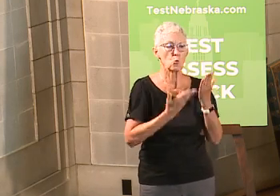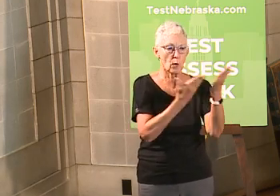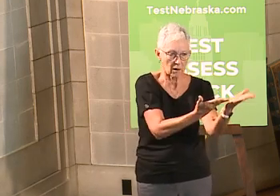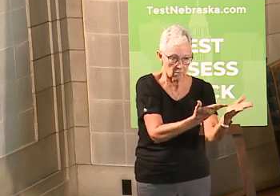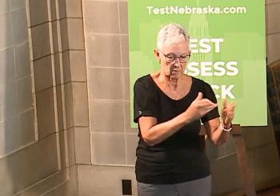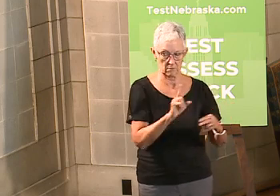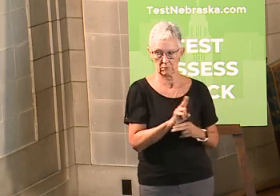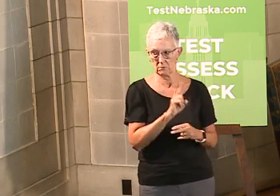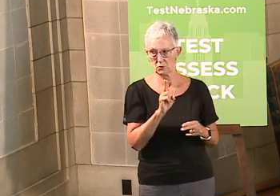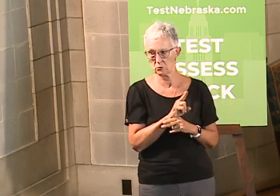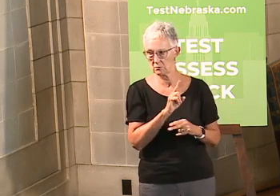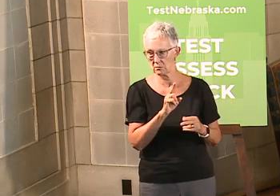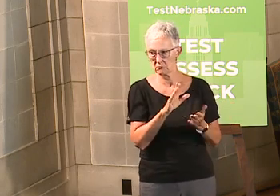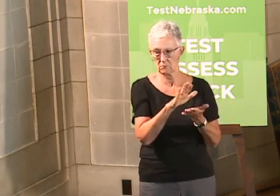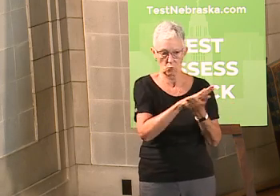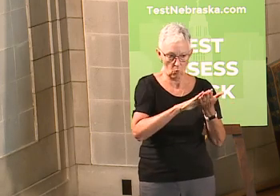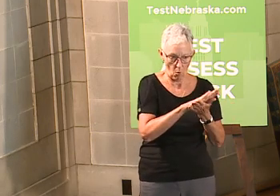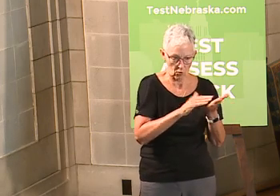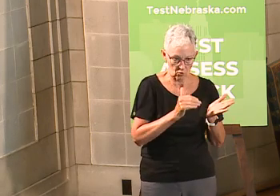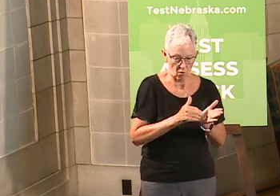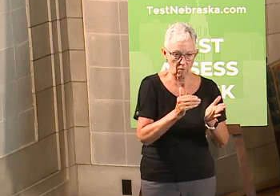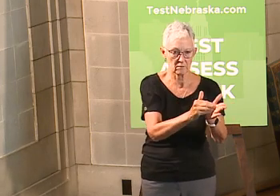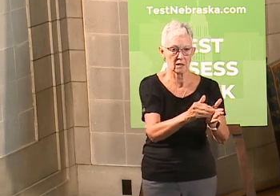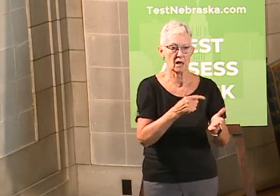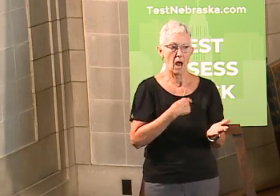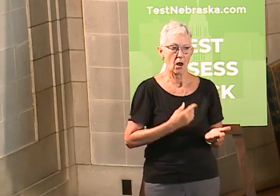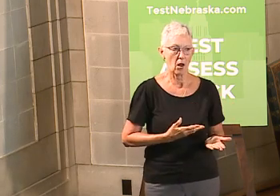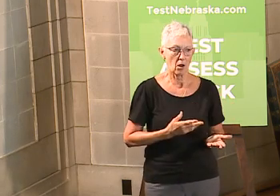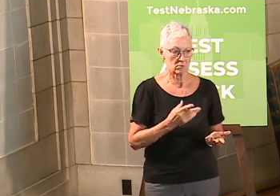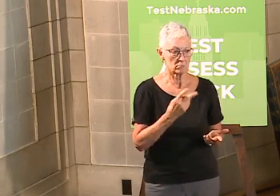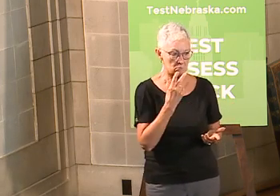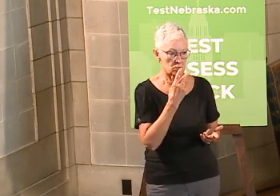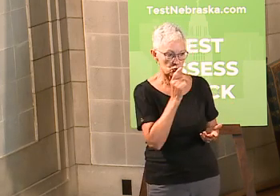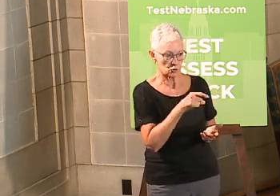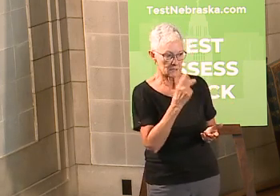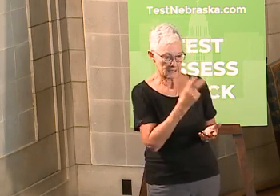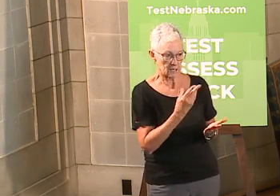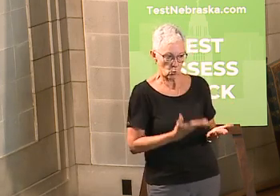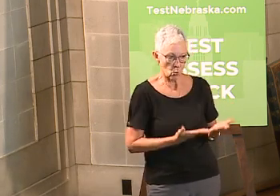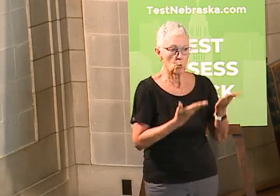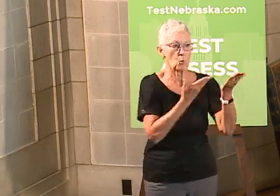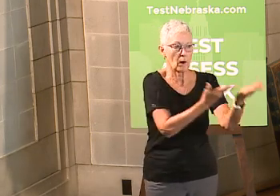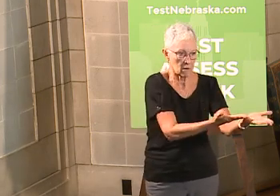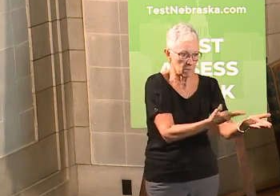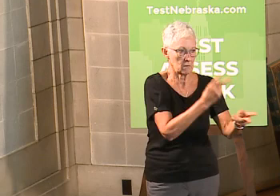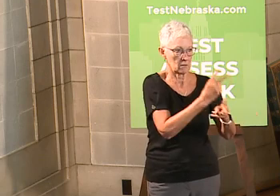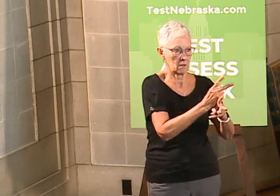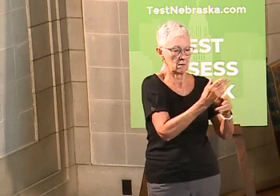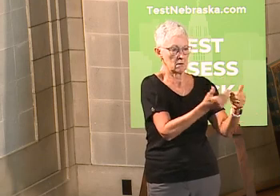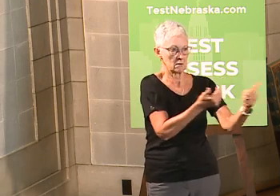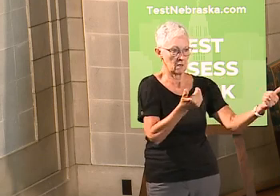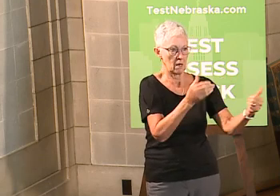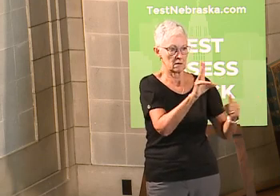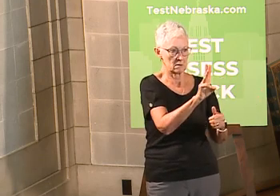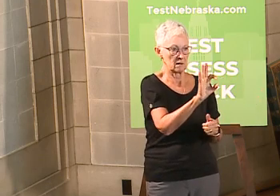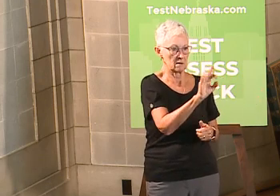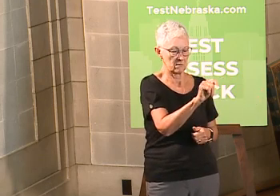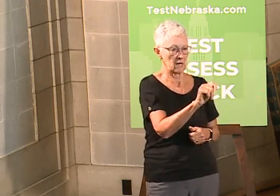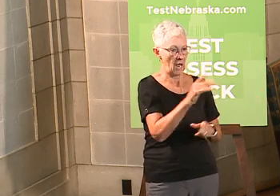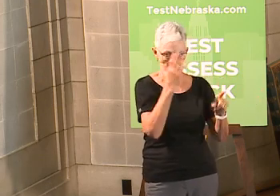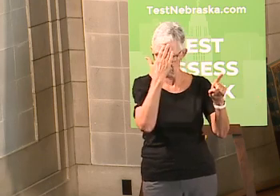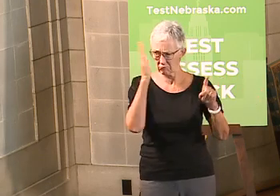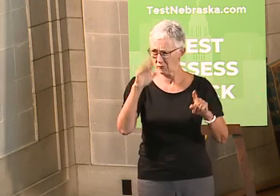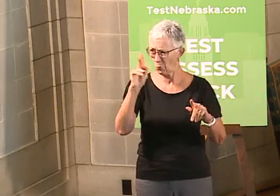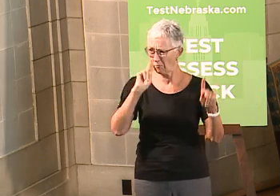virus. And it is, I know people are tired of this. I mean, I get it. I'm tired of it too. We just have to continue to practice our